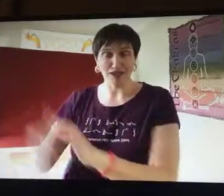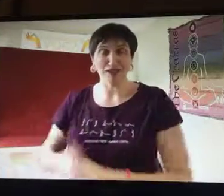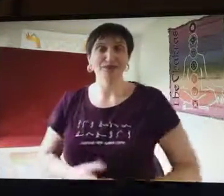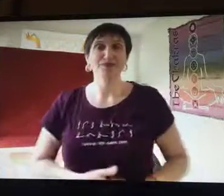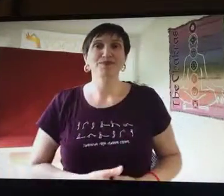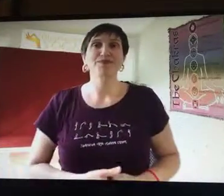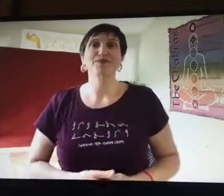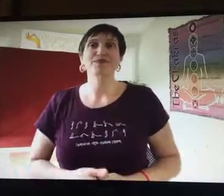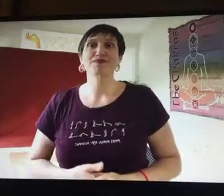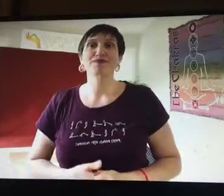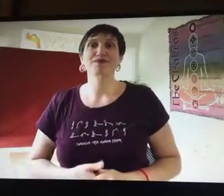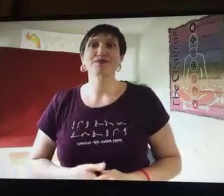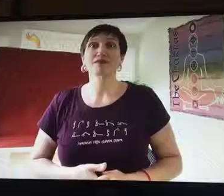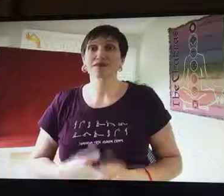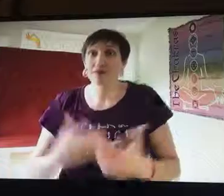yoga culture.